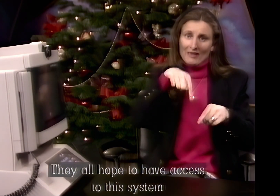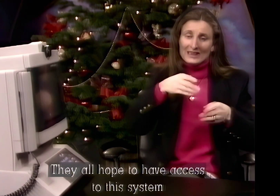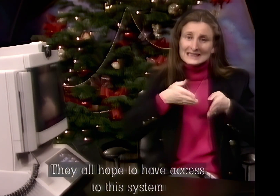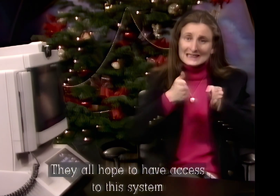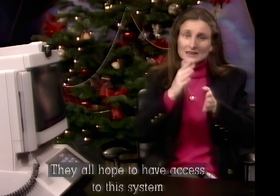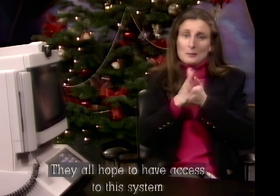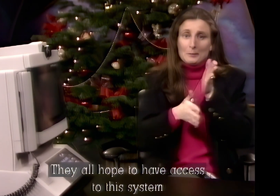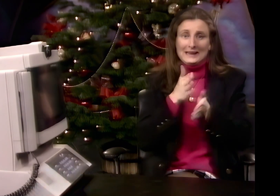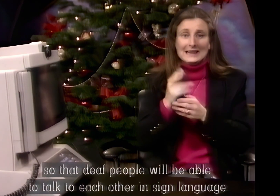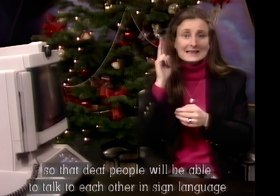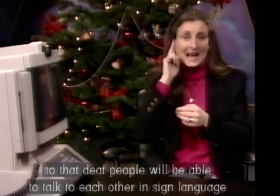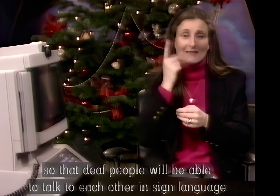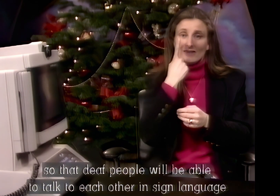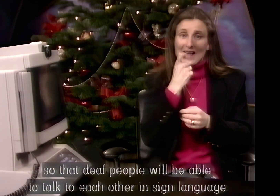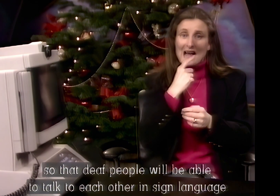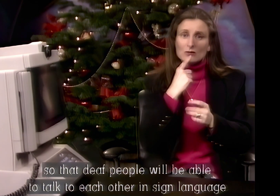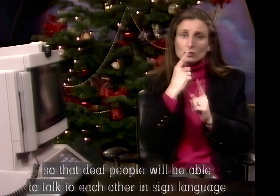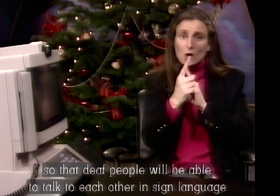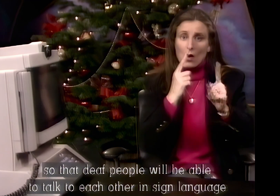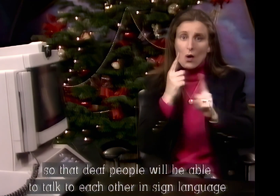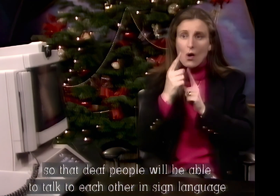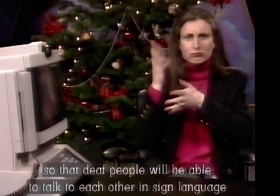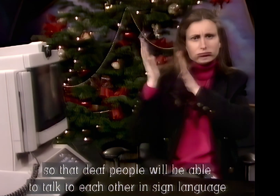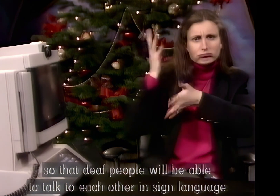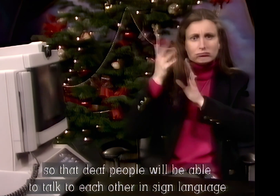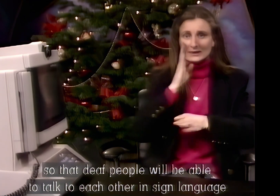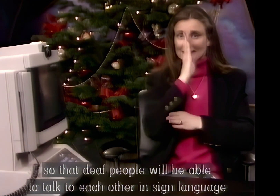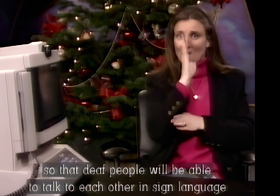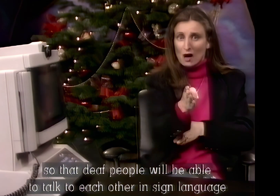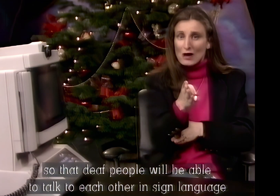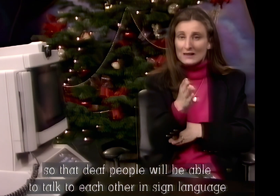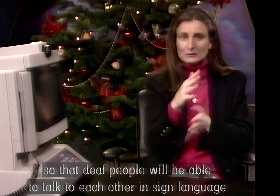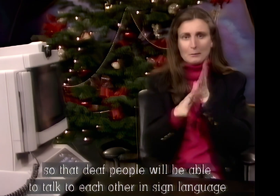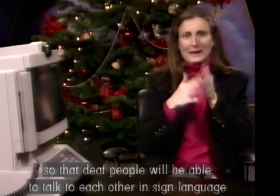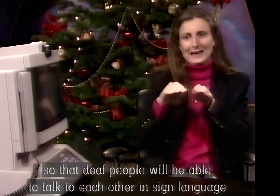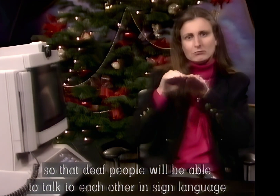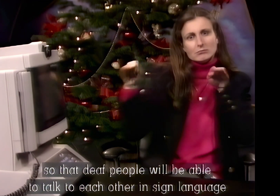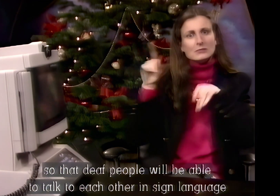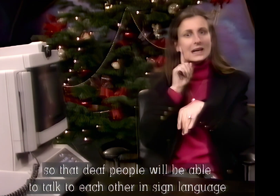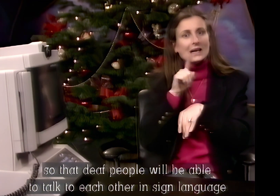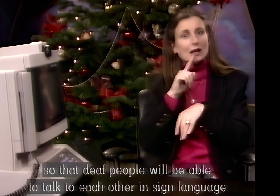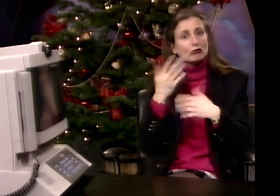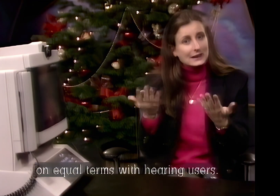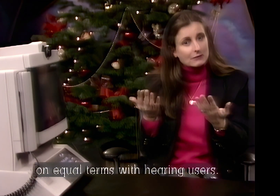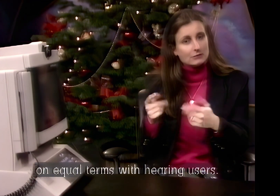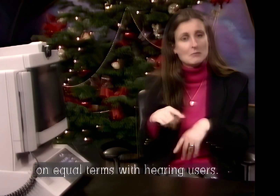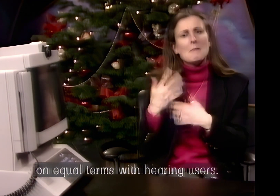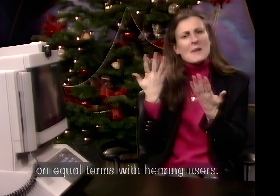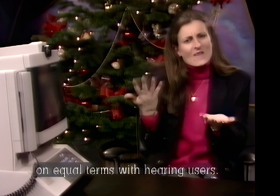They all hope to have access to this system so that deaf people will be able to talk to each other in sign language without any